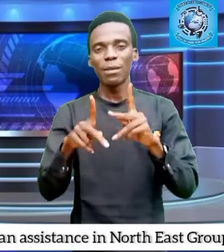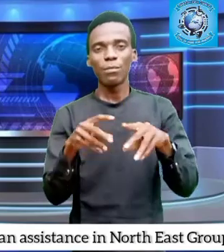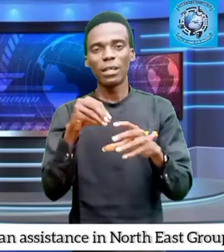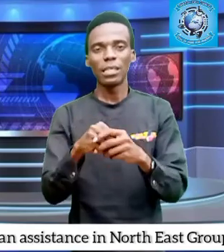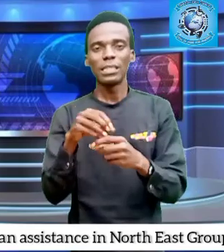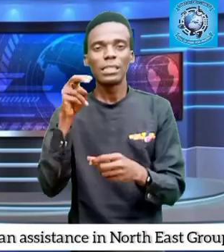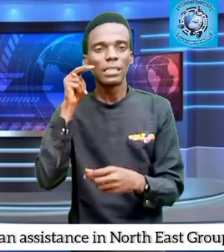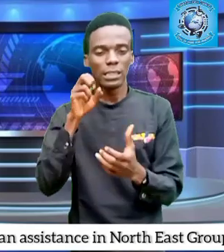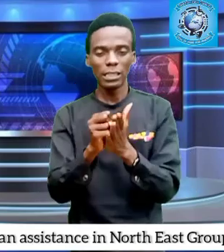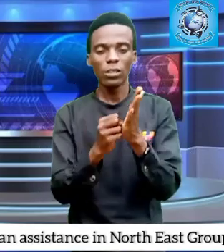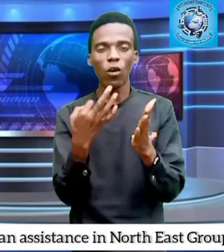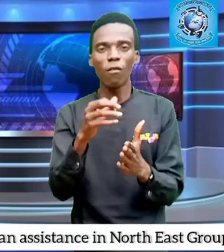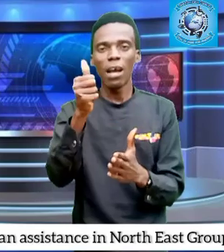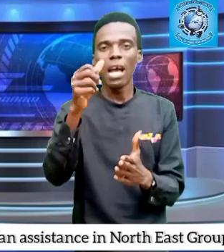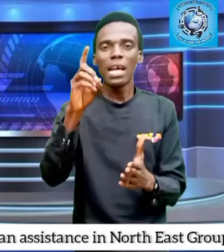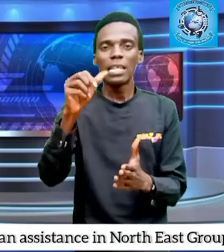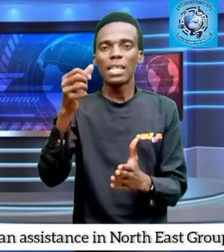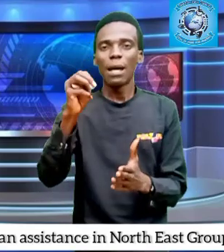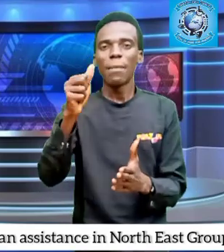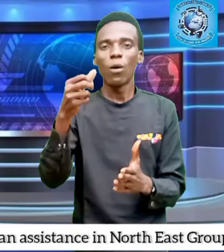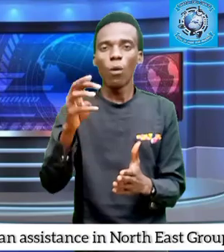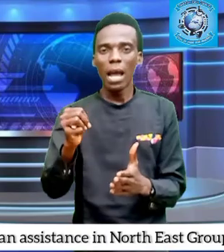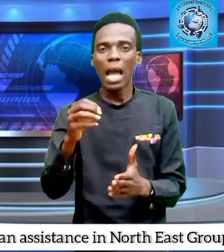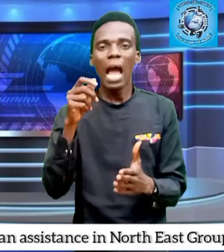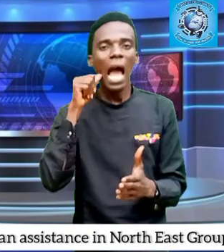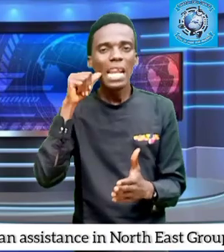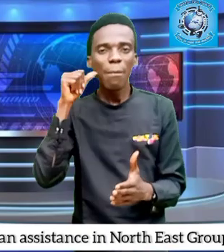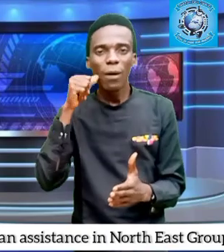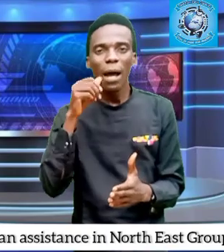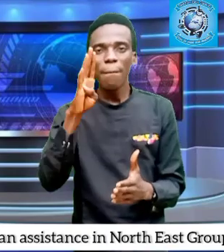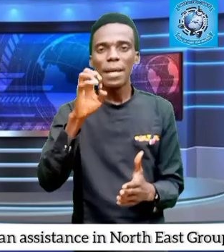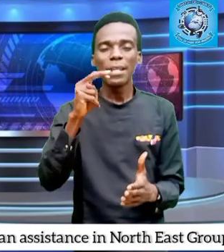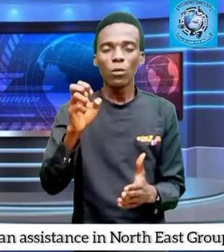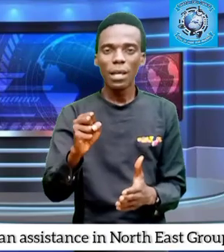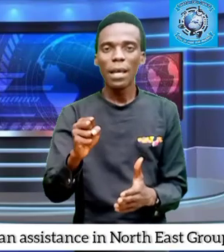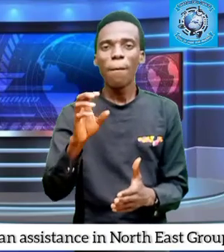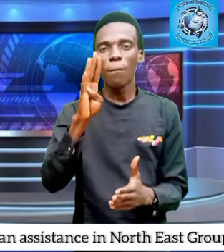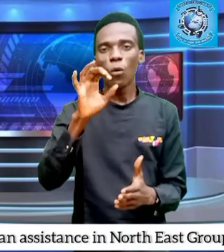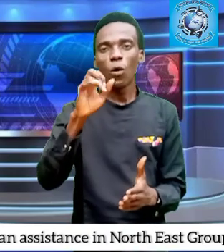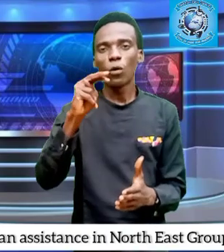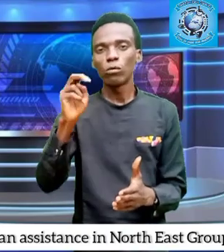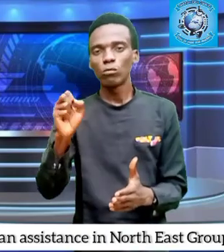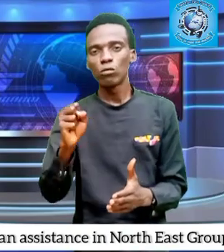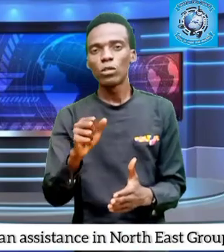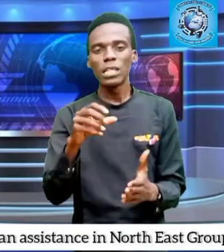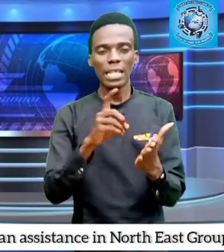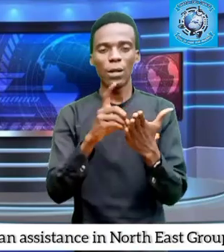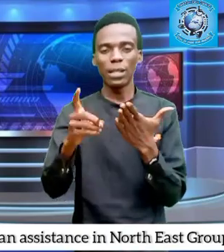of Adamawa, Anambra, Benue, Borno, Delta,